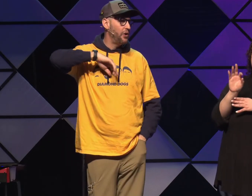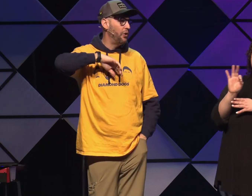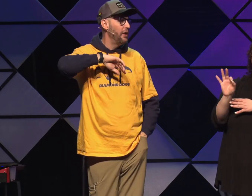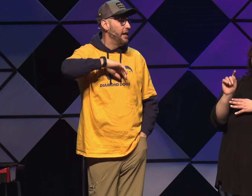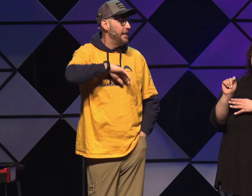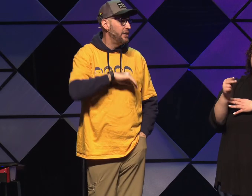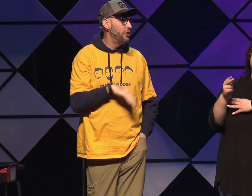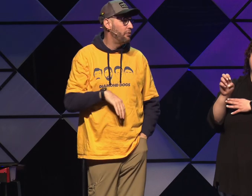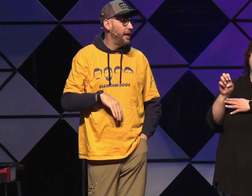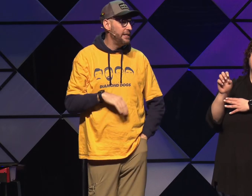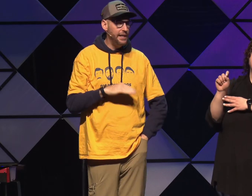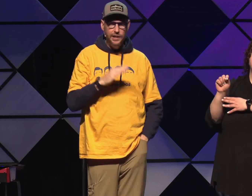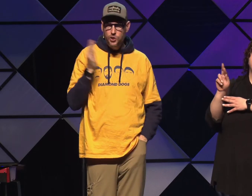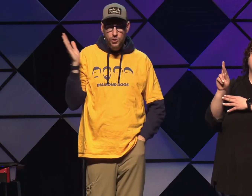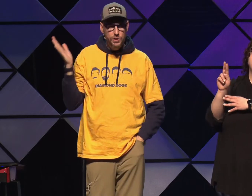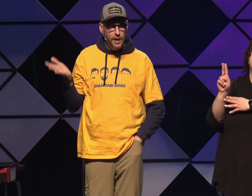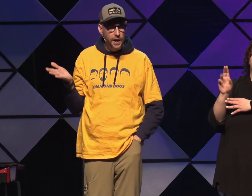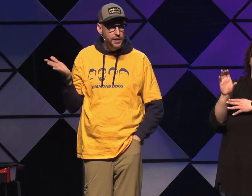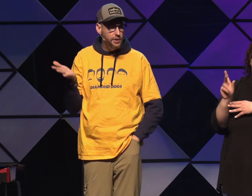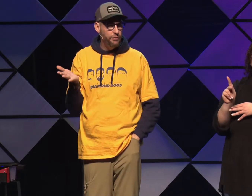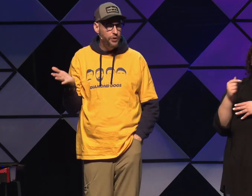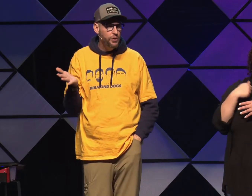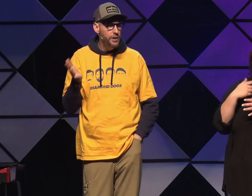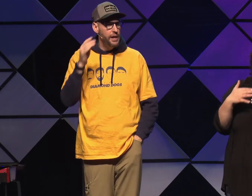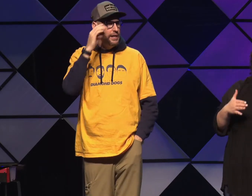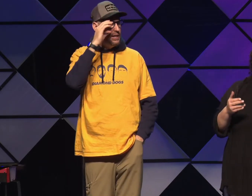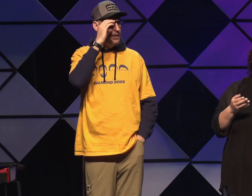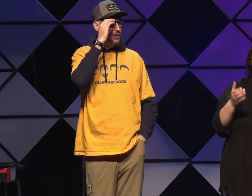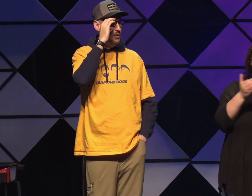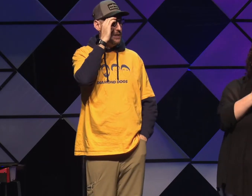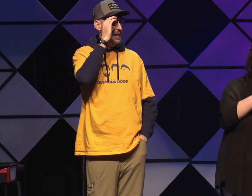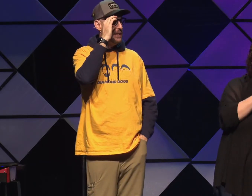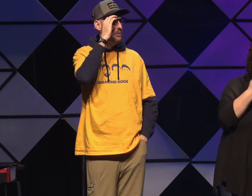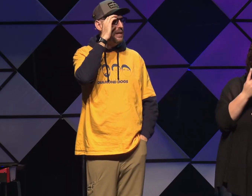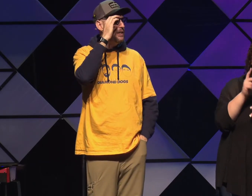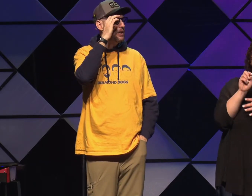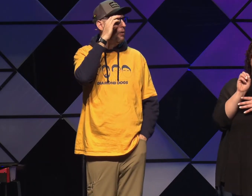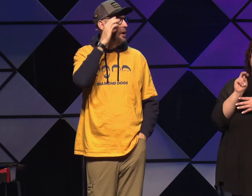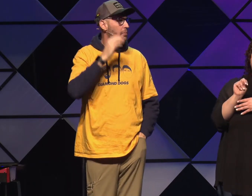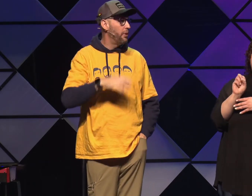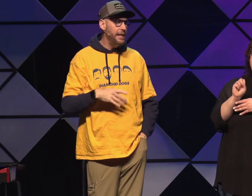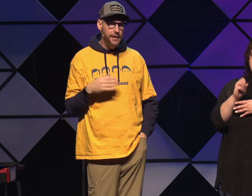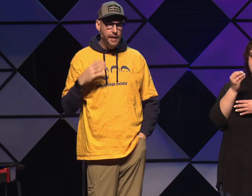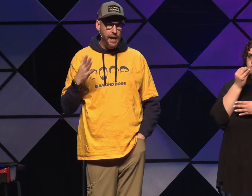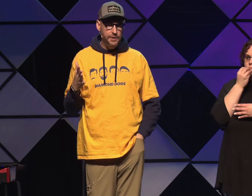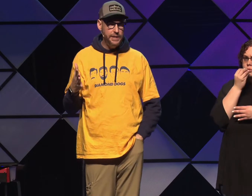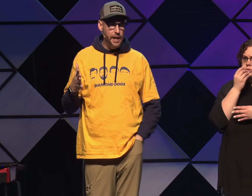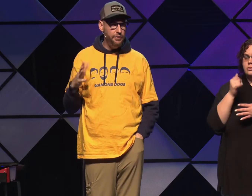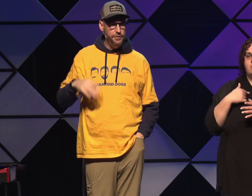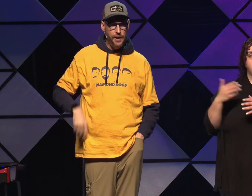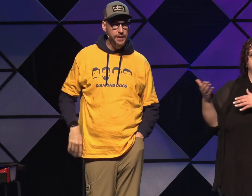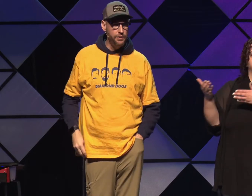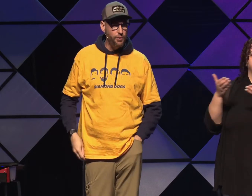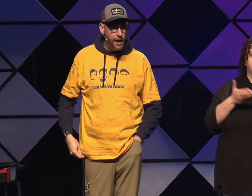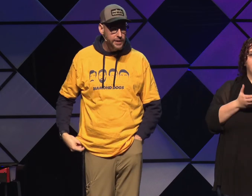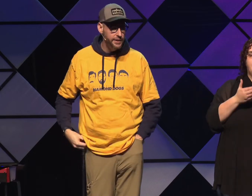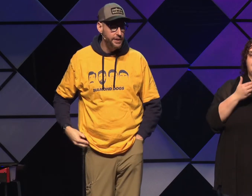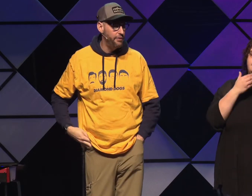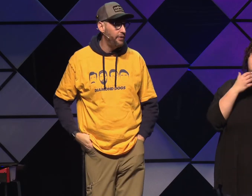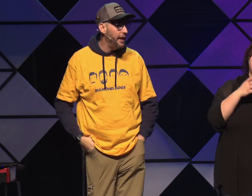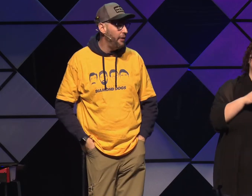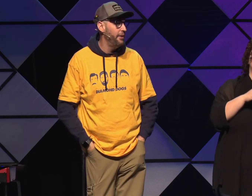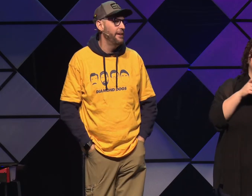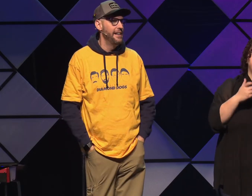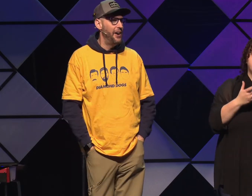there. Our goal is to raise, I think, 2 tons of food. Dennis told us last week, so bring in the heavy stuff, right? The rice